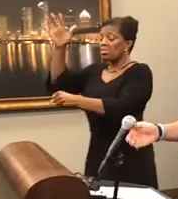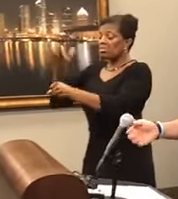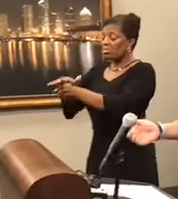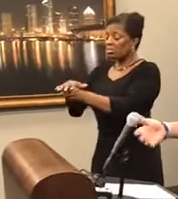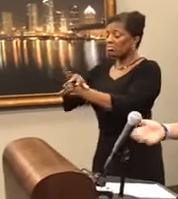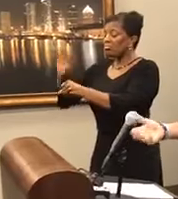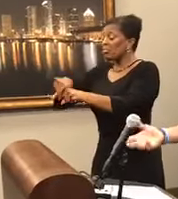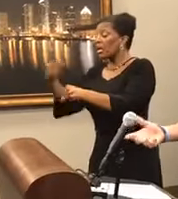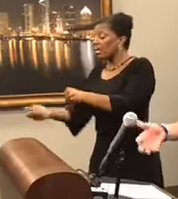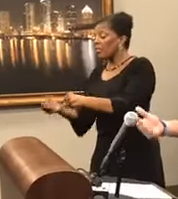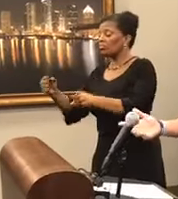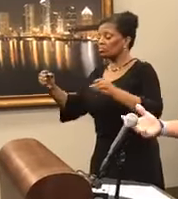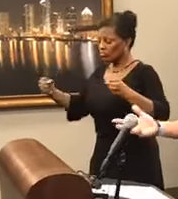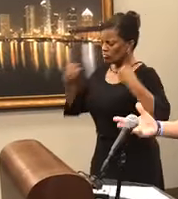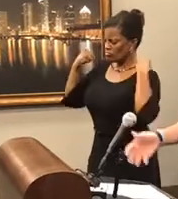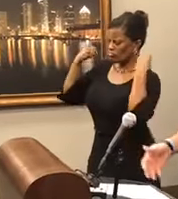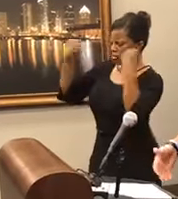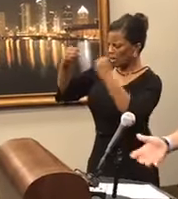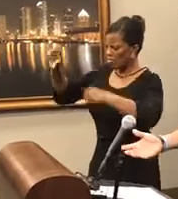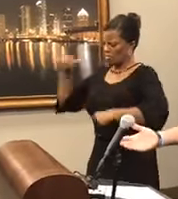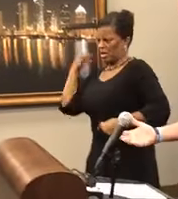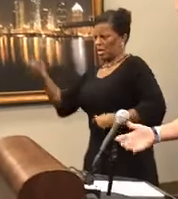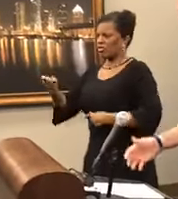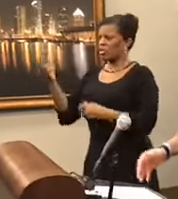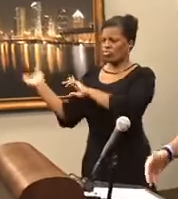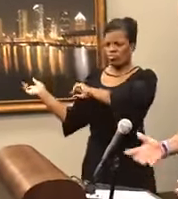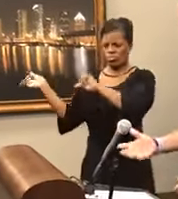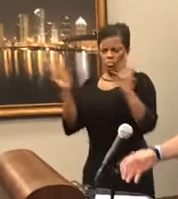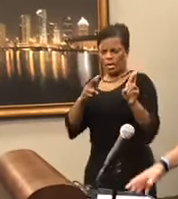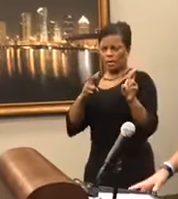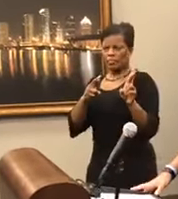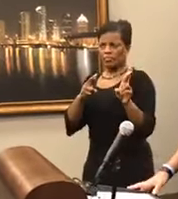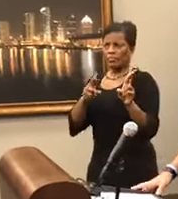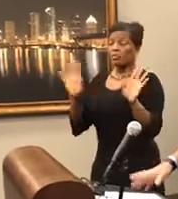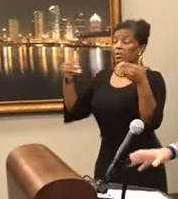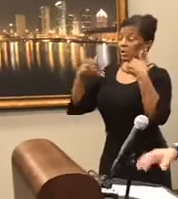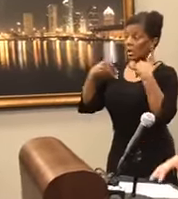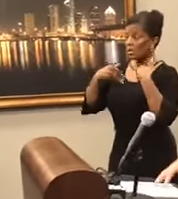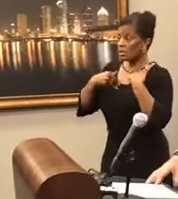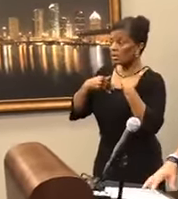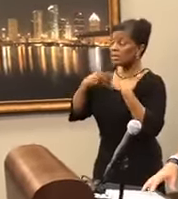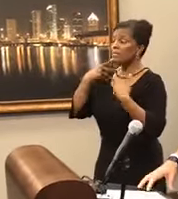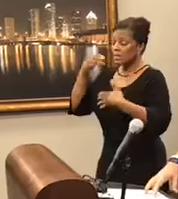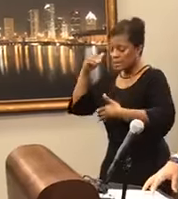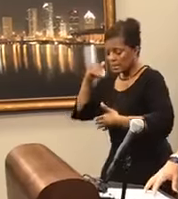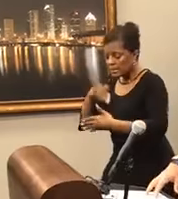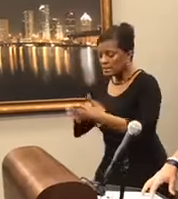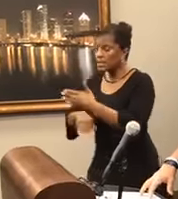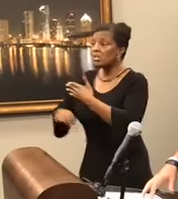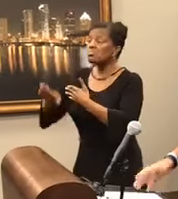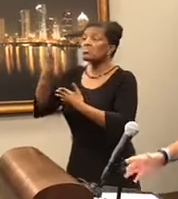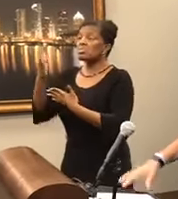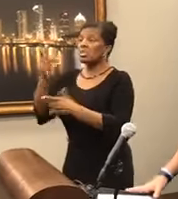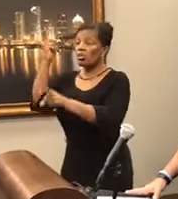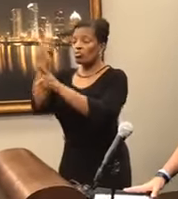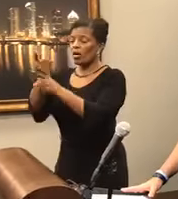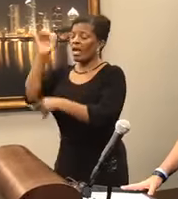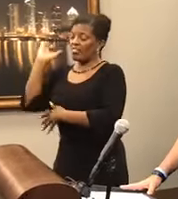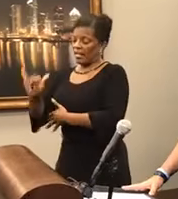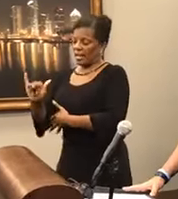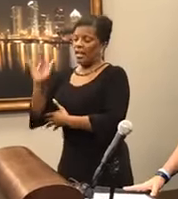to kind of pump everybody up, and for whatever reasons, we got a break. Somebody stepped up and did the right thing,